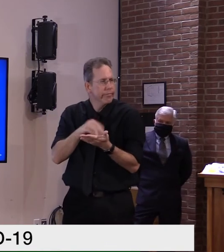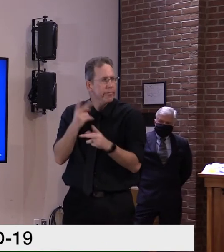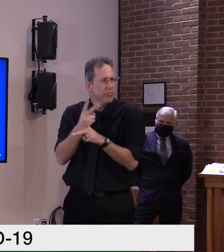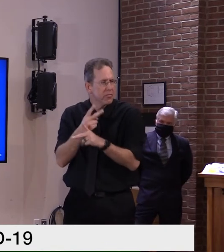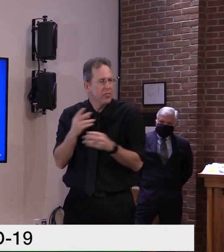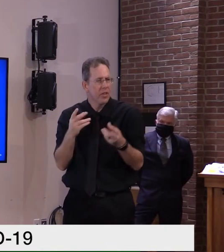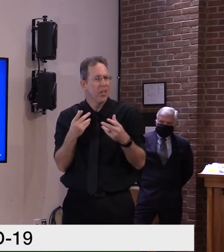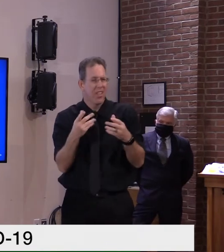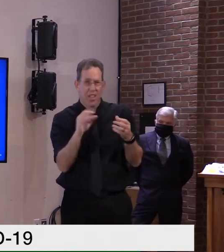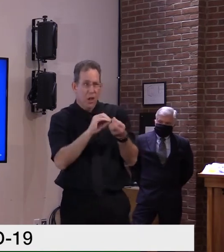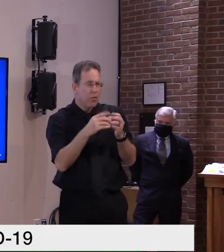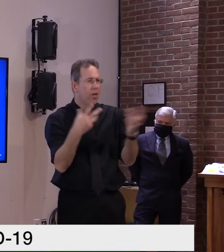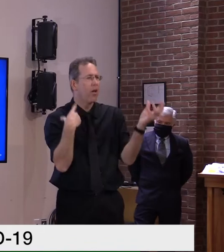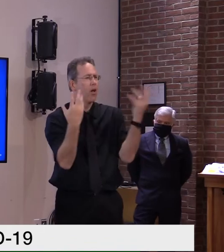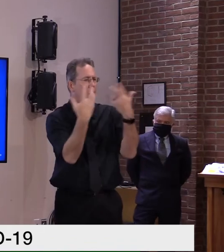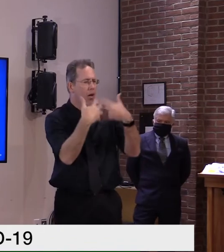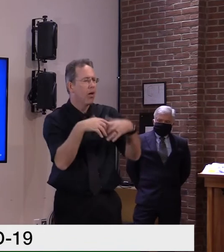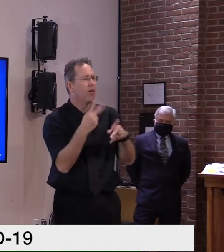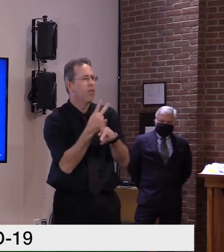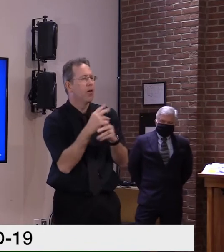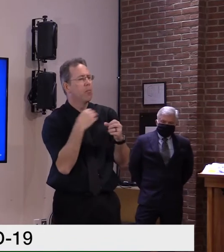Thank you. Thank you both.